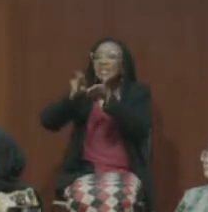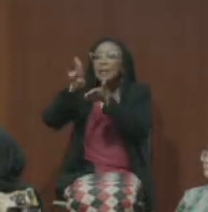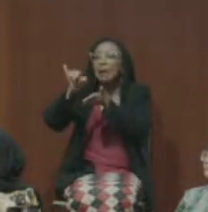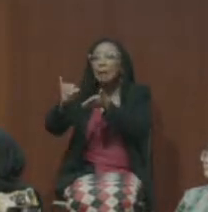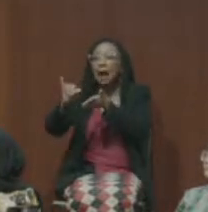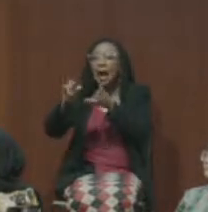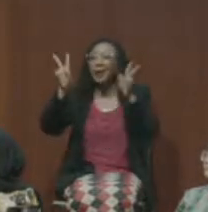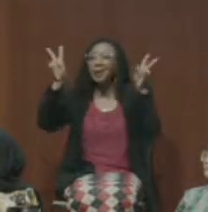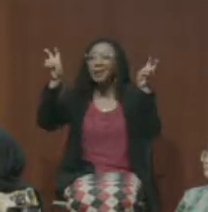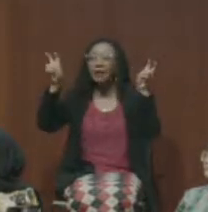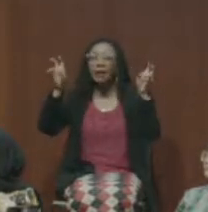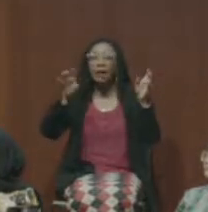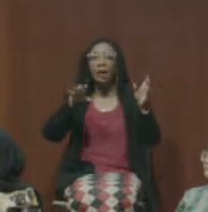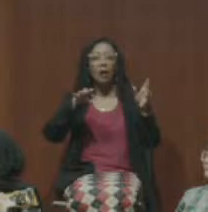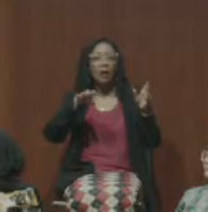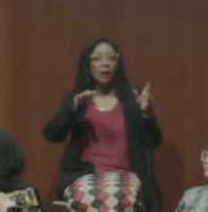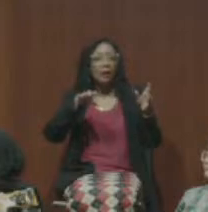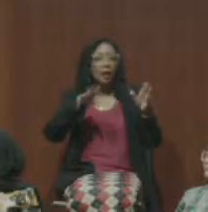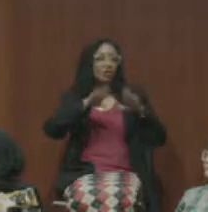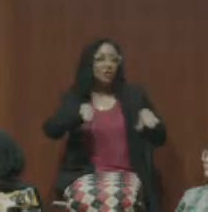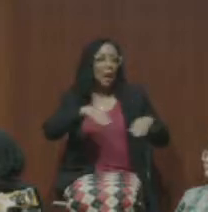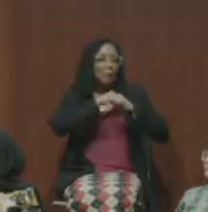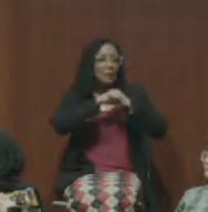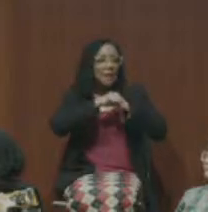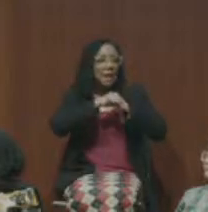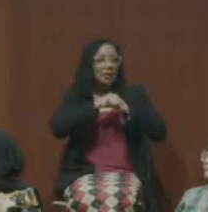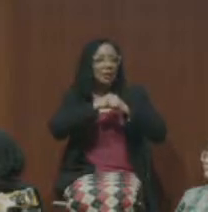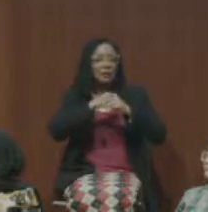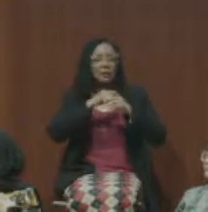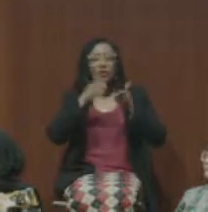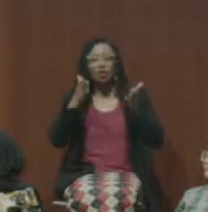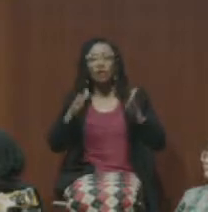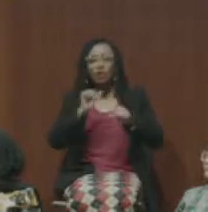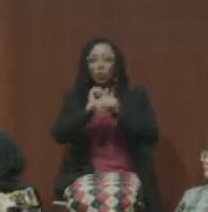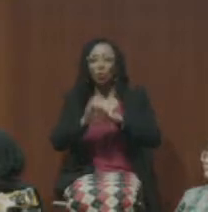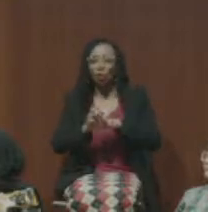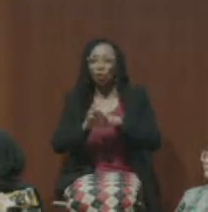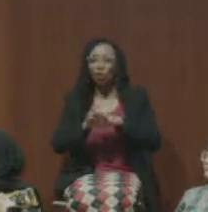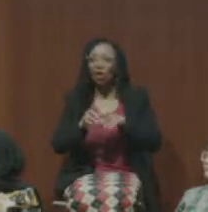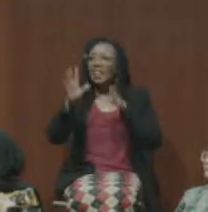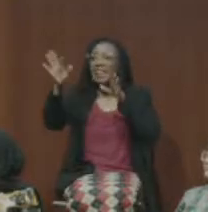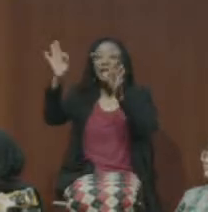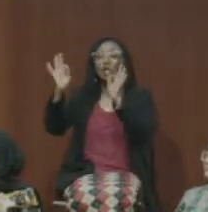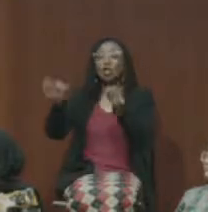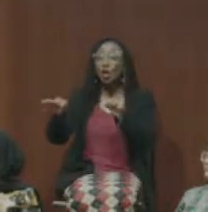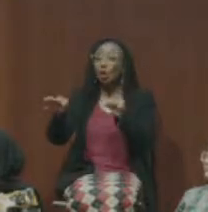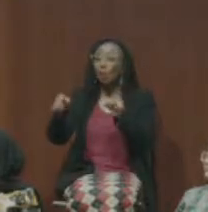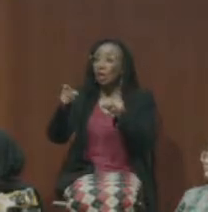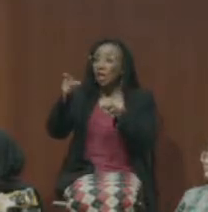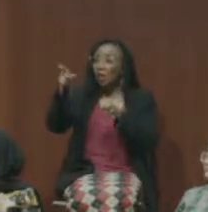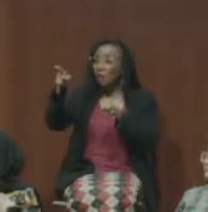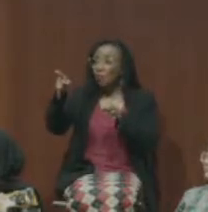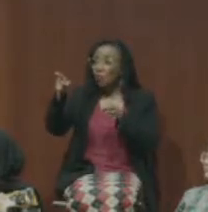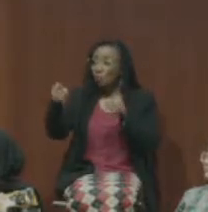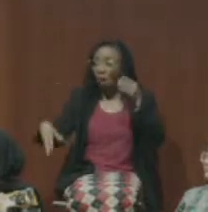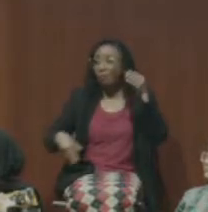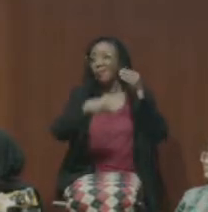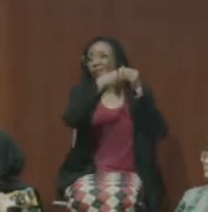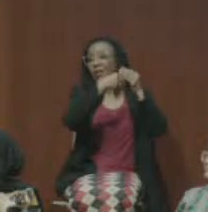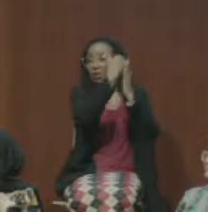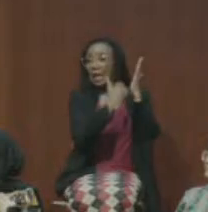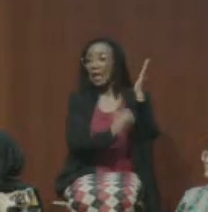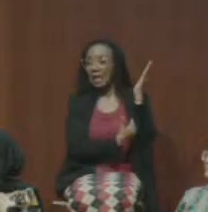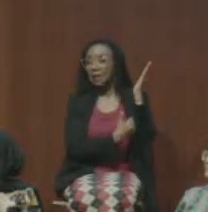a quote unquote child protection service worker, they determine whether or not you go on this list, not